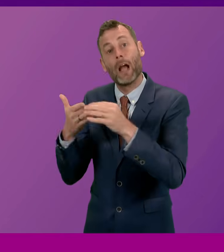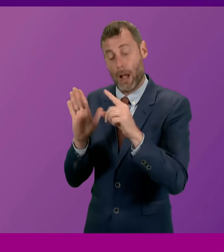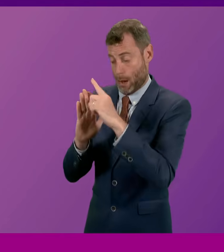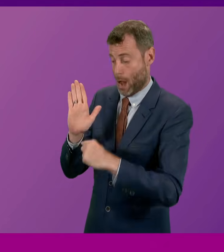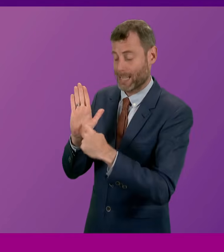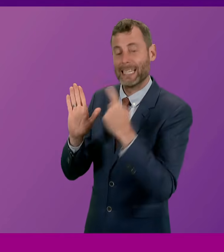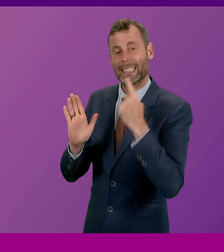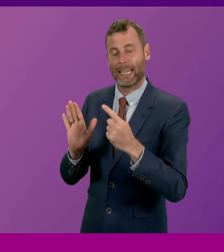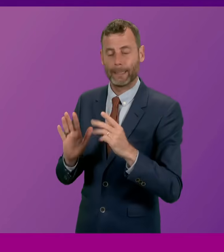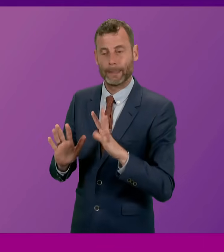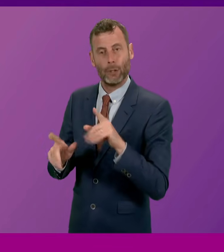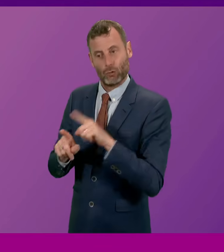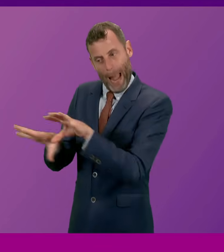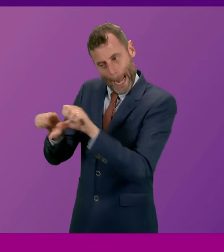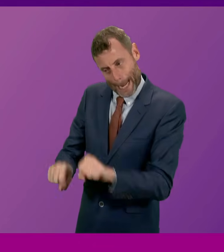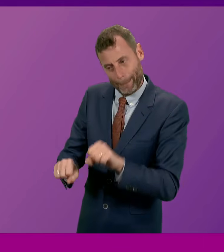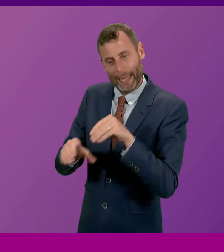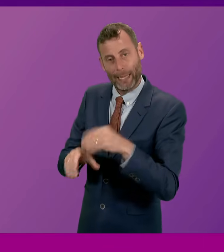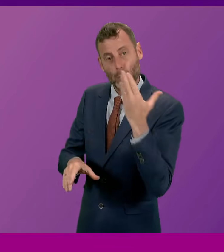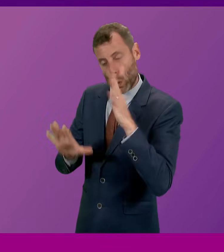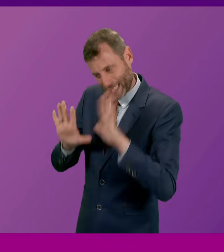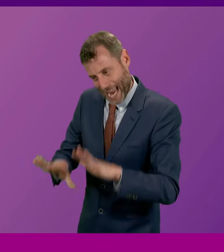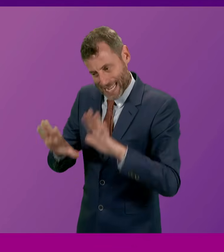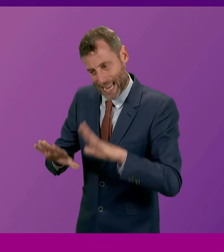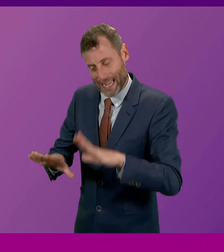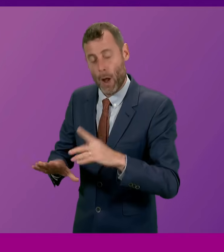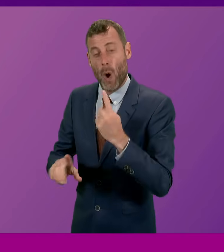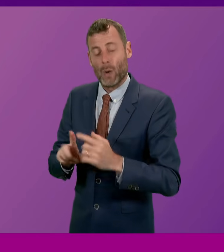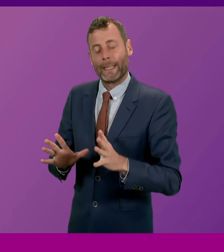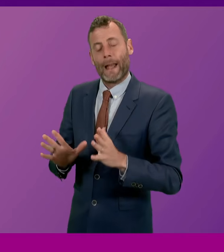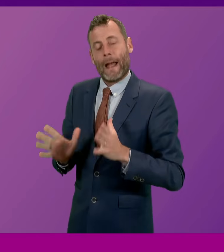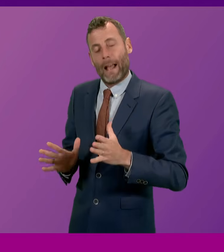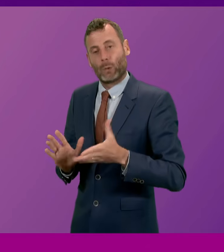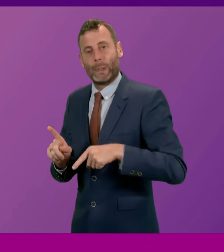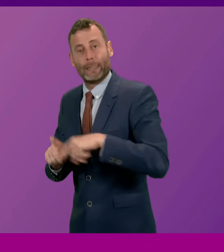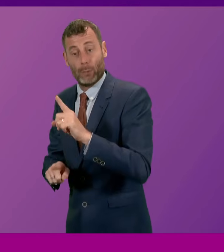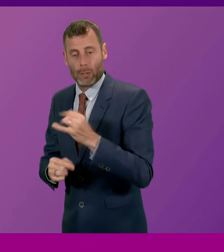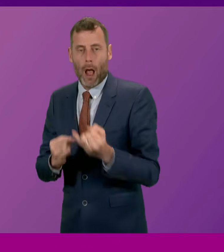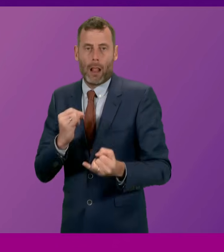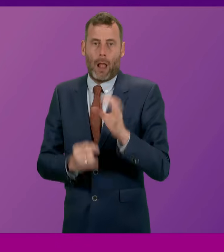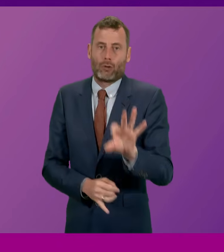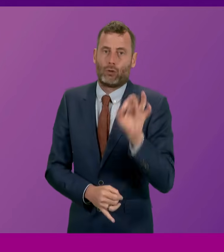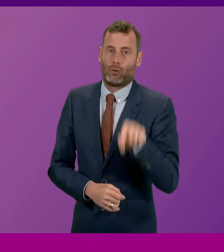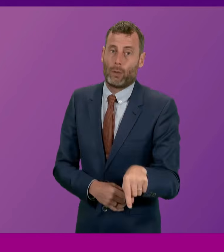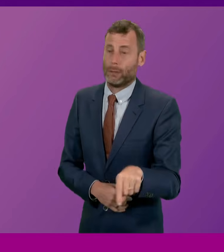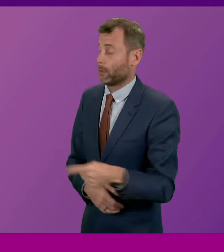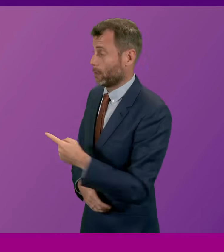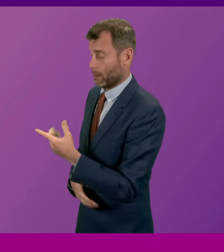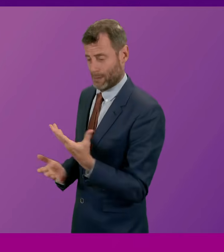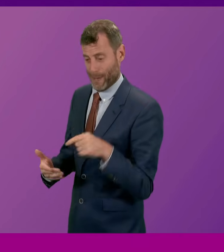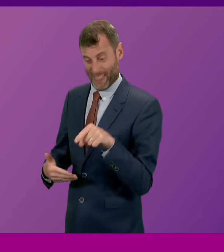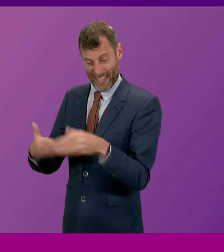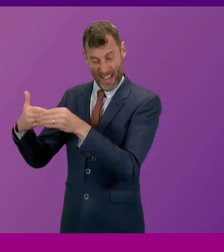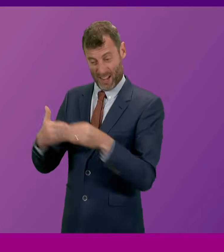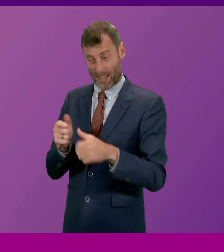resort. And when they are considered, teachers still need to follow guidance introduced by none other than